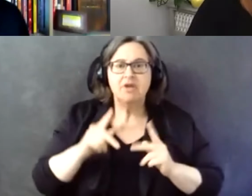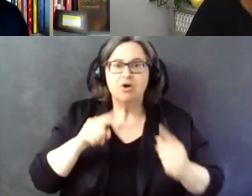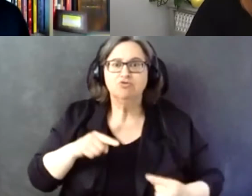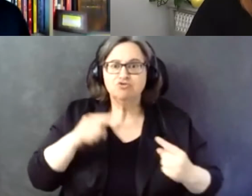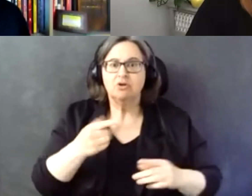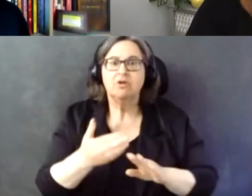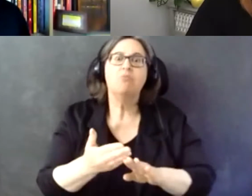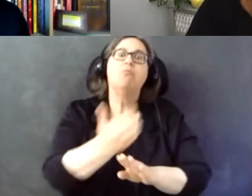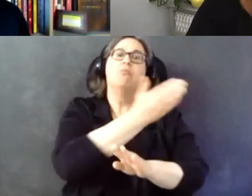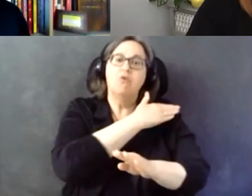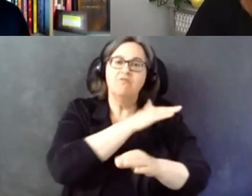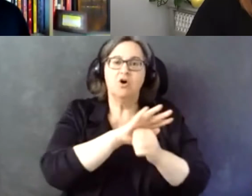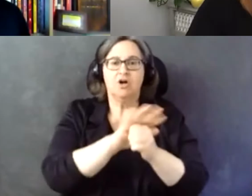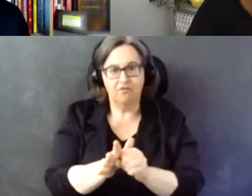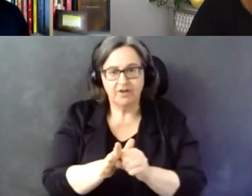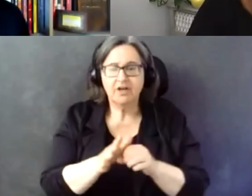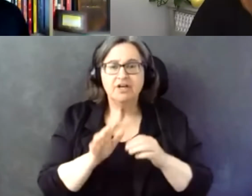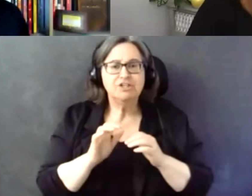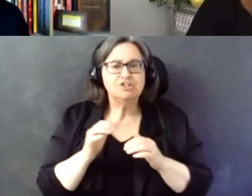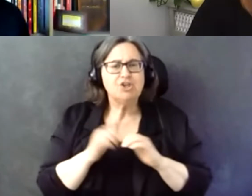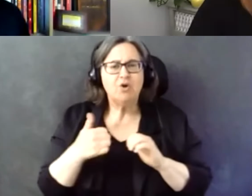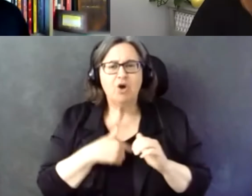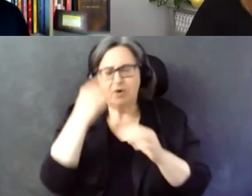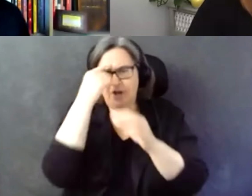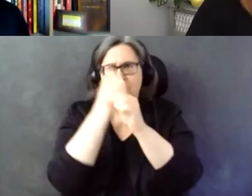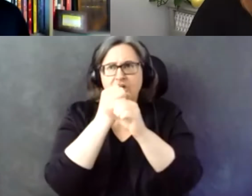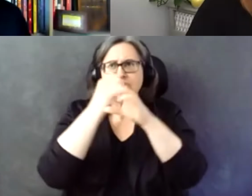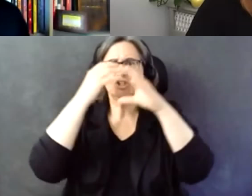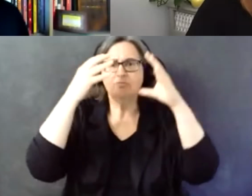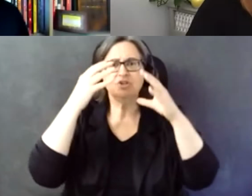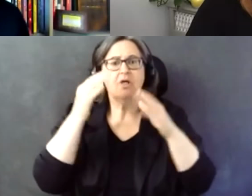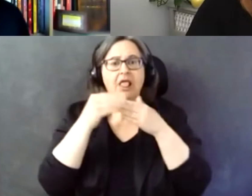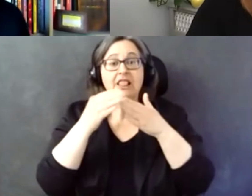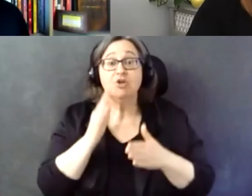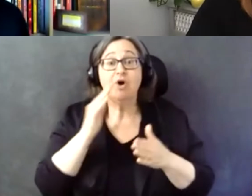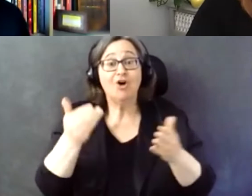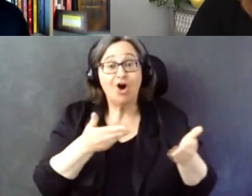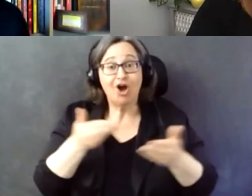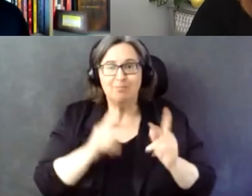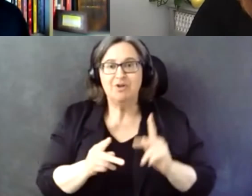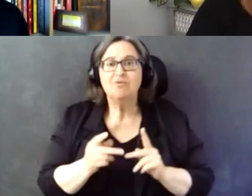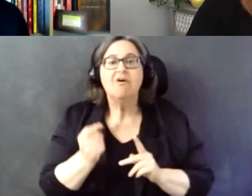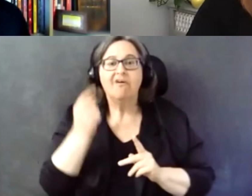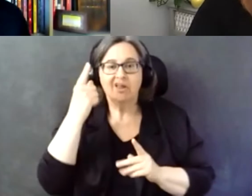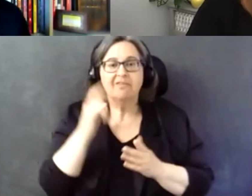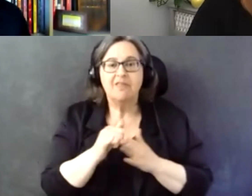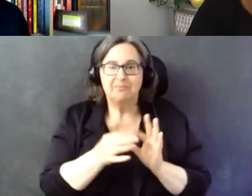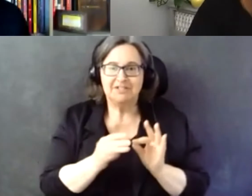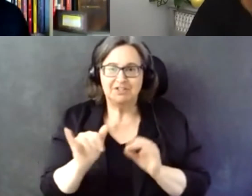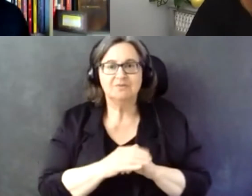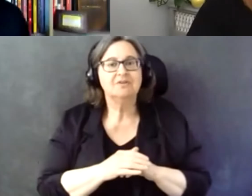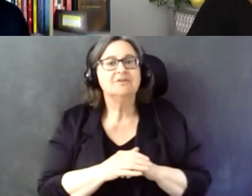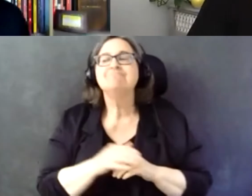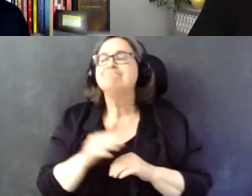before covid uh and so how do we conceptualize a leader who will hire the folks that get that message as well yeah